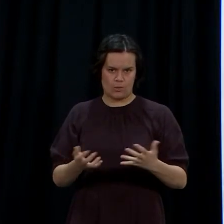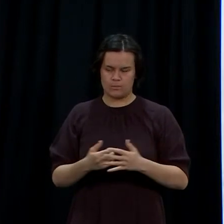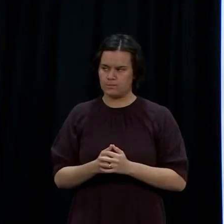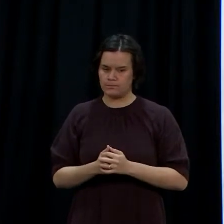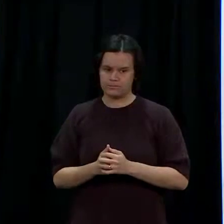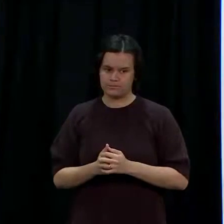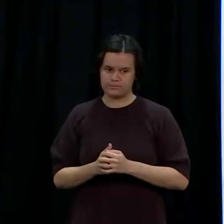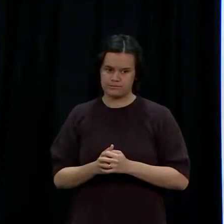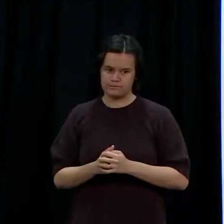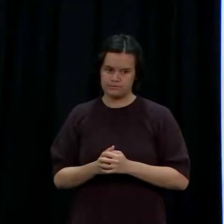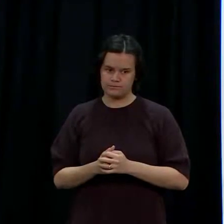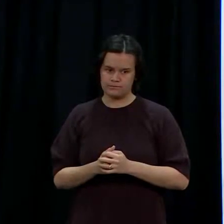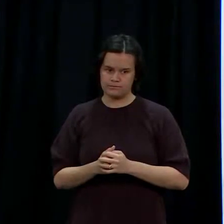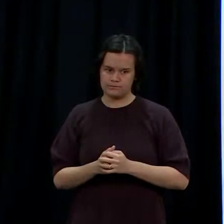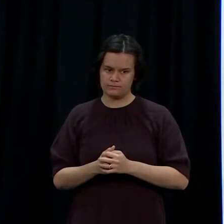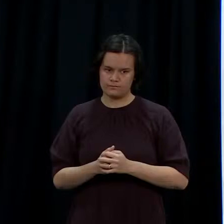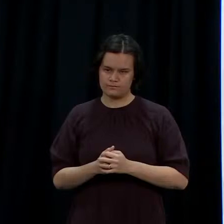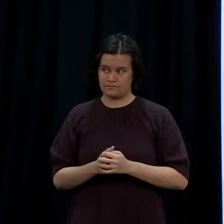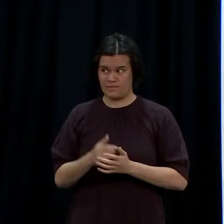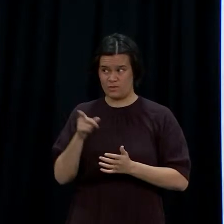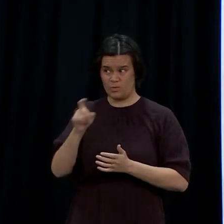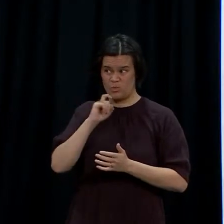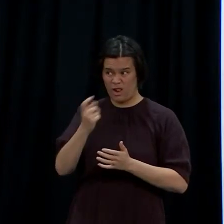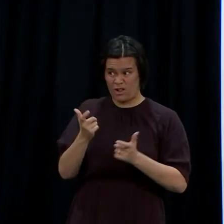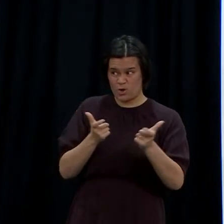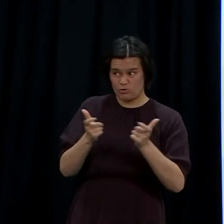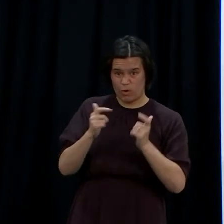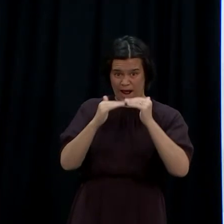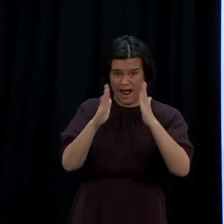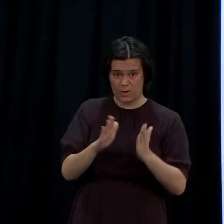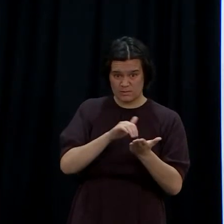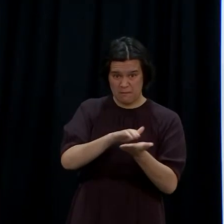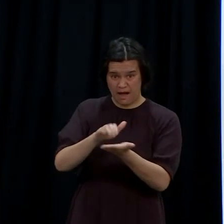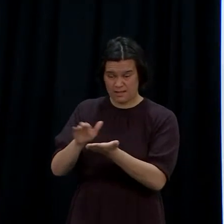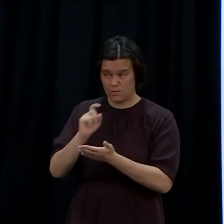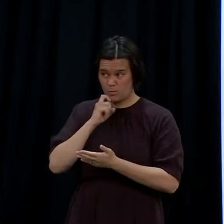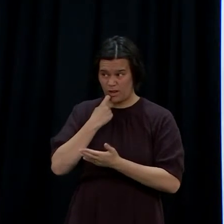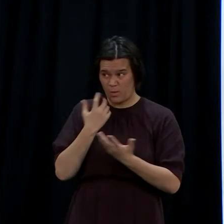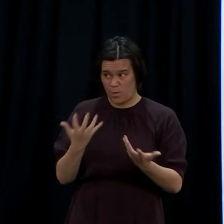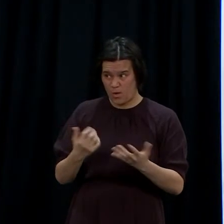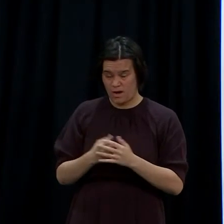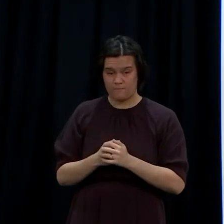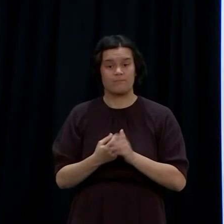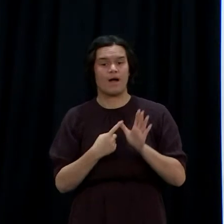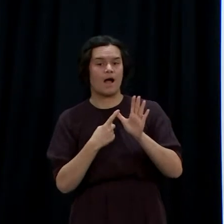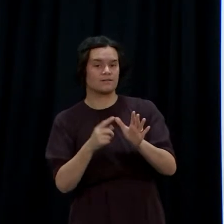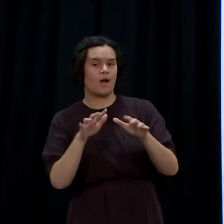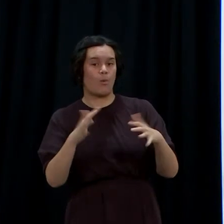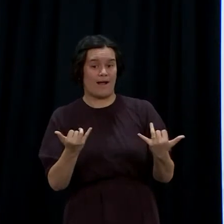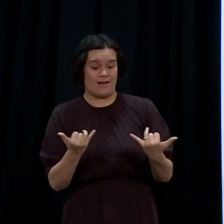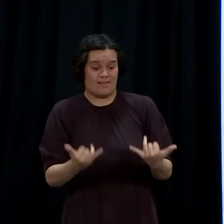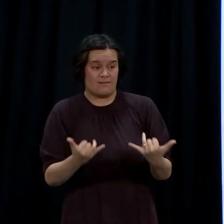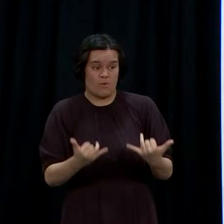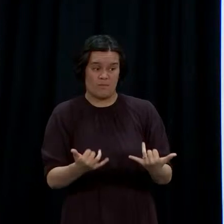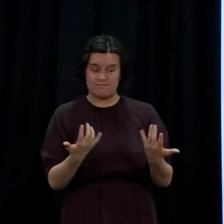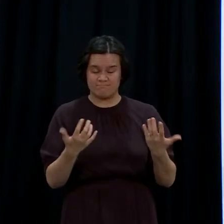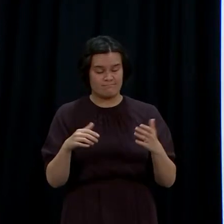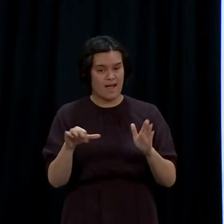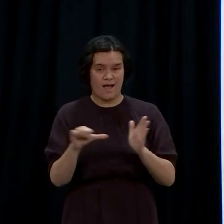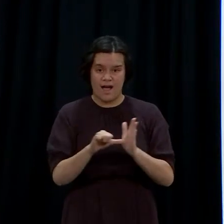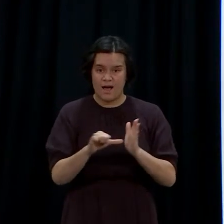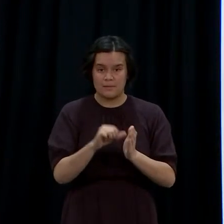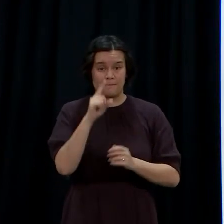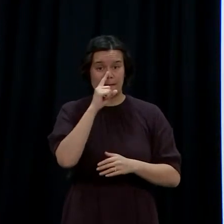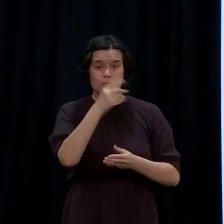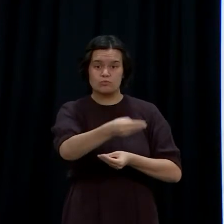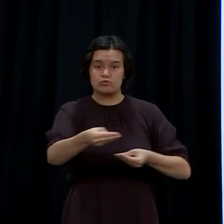that, the feeling that people have right now when they're in a period of time where perhaps they can't trade or they're limited in their trading, they